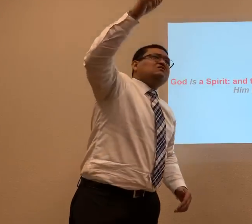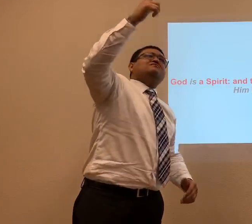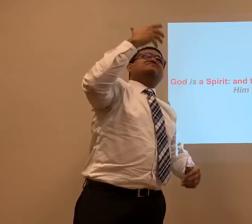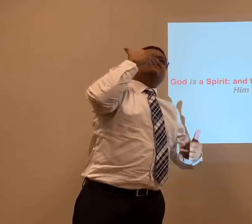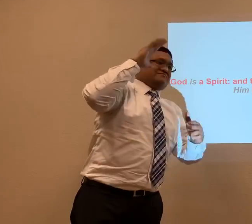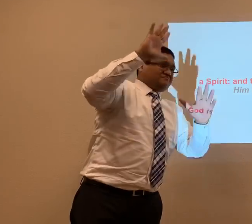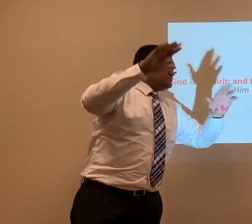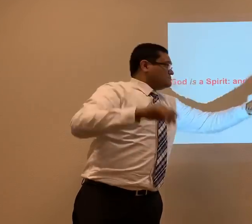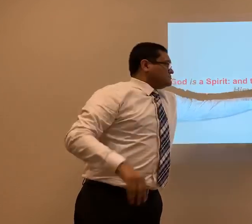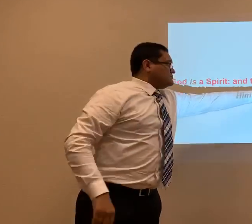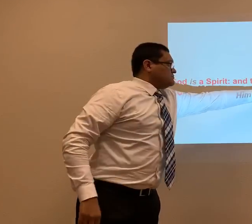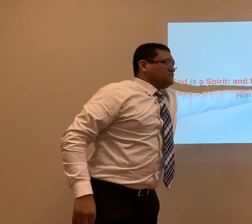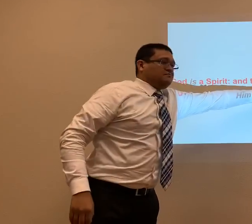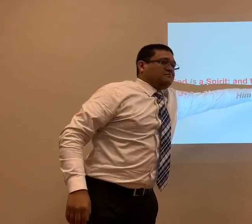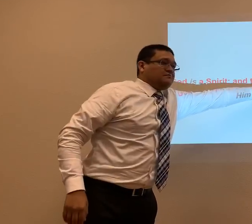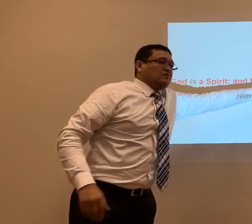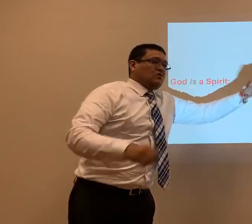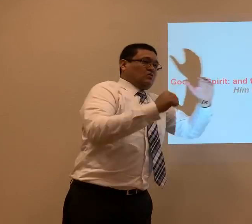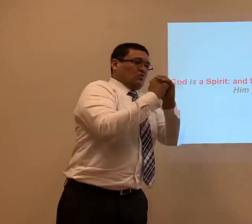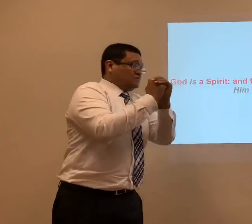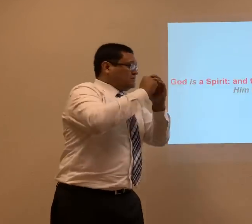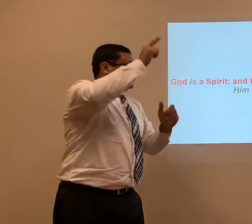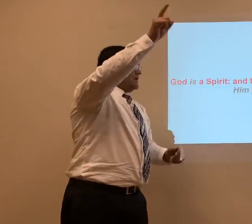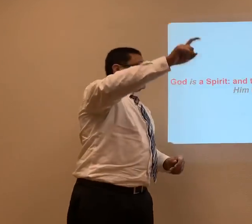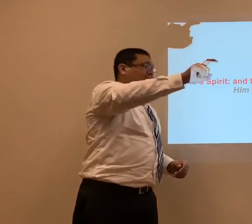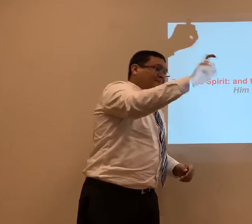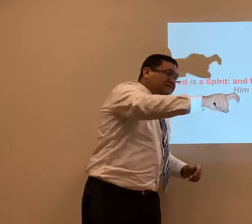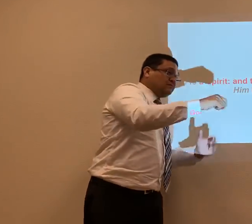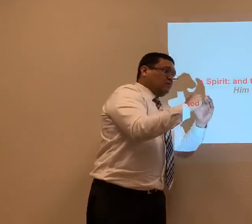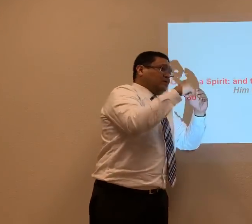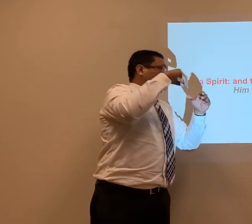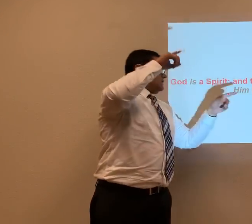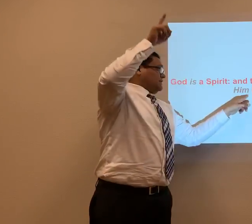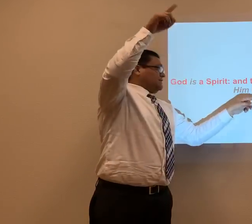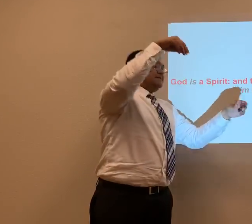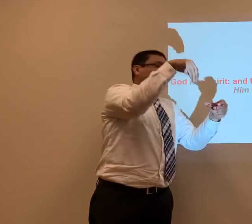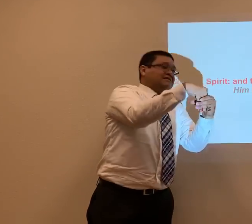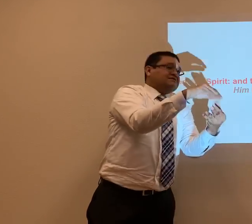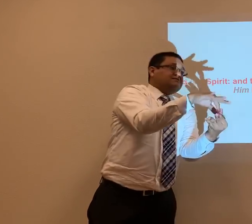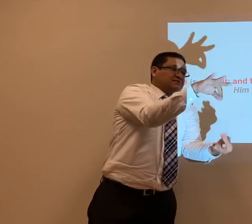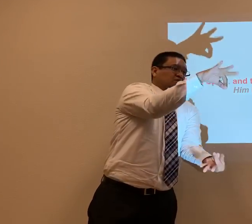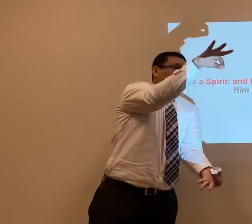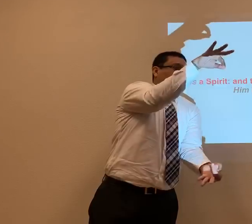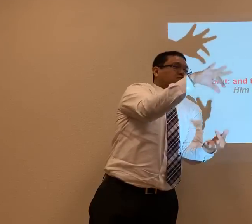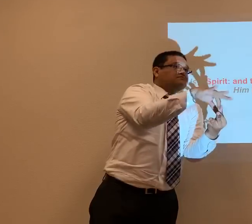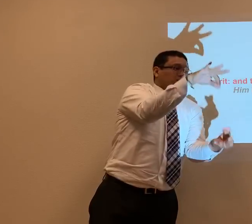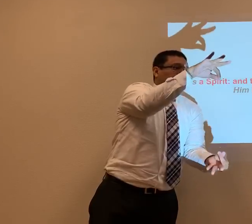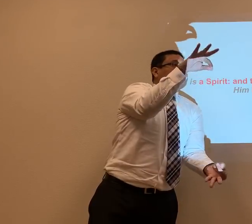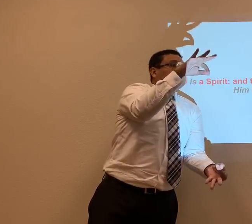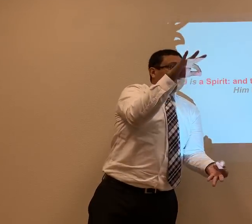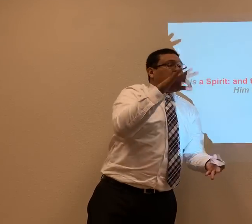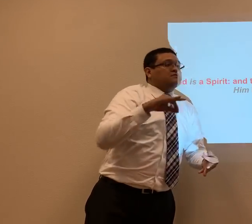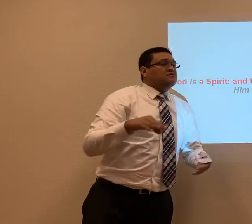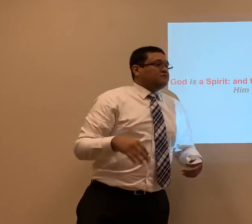worship, and you're thanking him. And that's what the worship means. But it says you must worship him in spirit